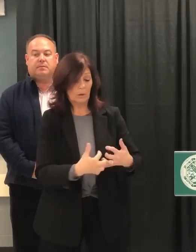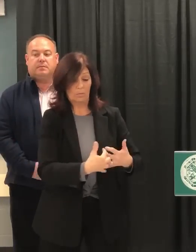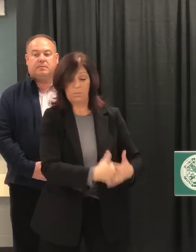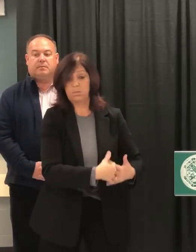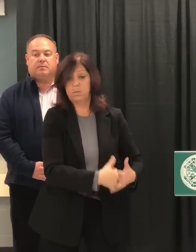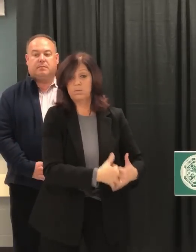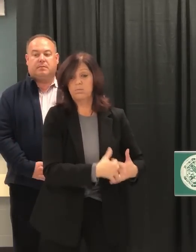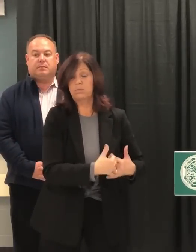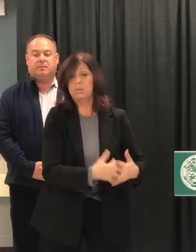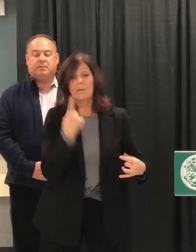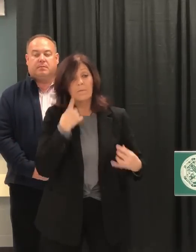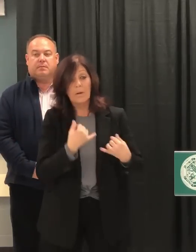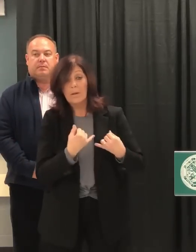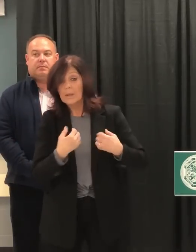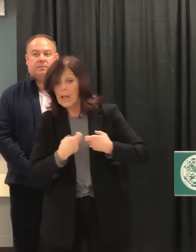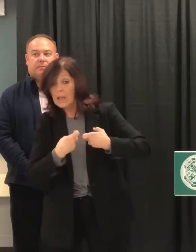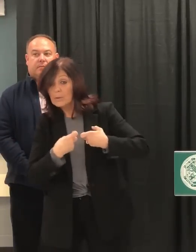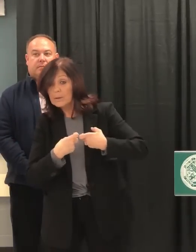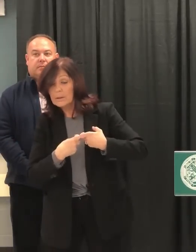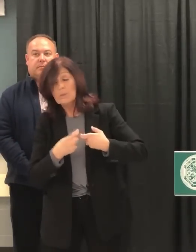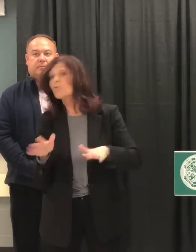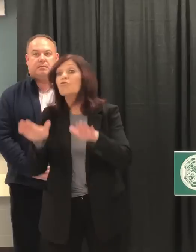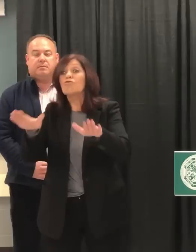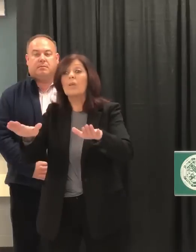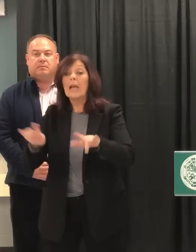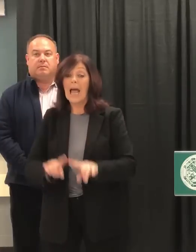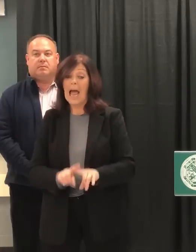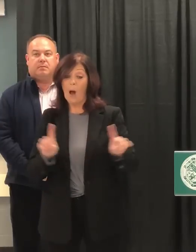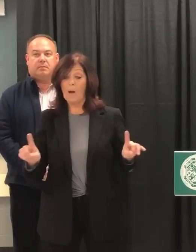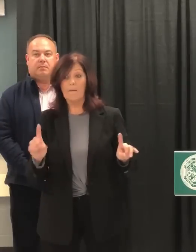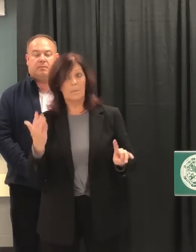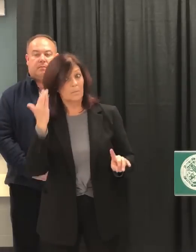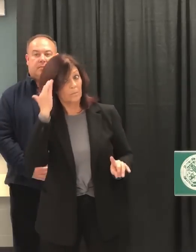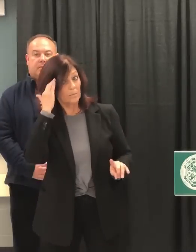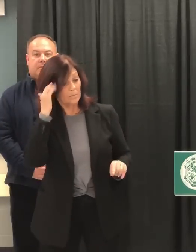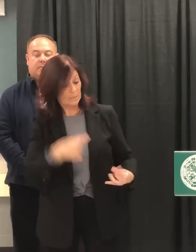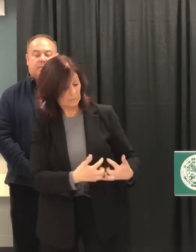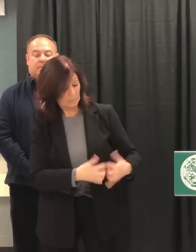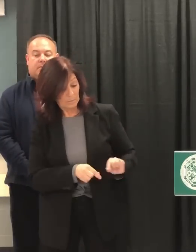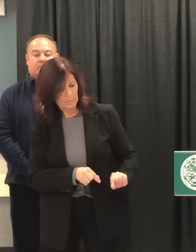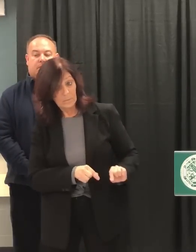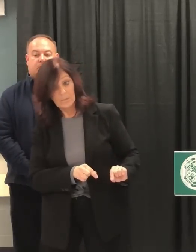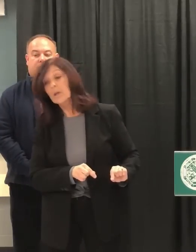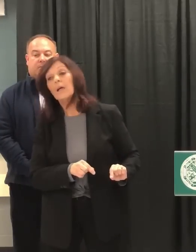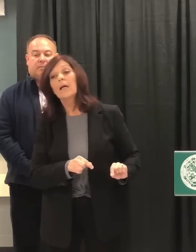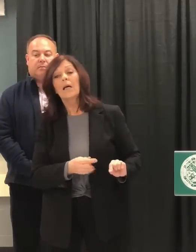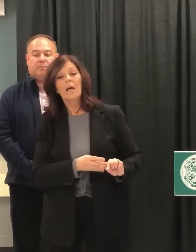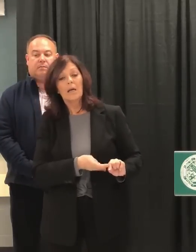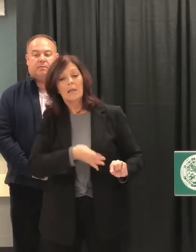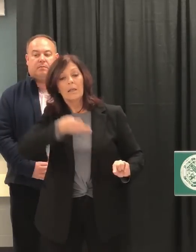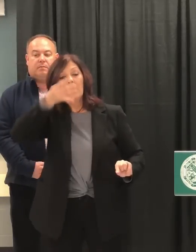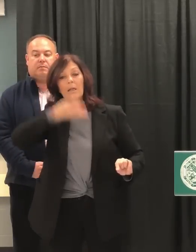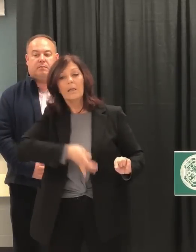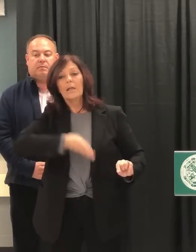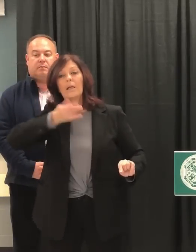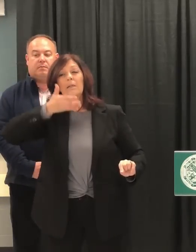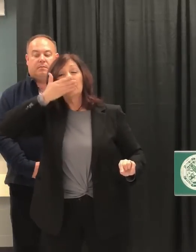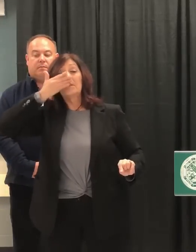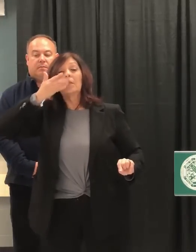they may have generators to keep the lights on, which is great. However, we have to be very, very careful because generators' exhaust contain